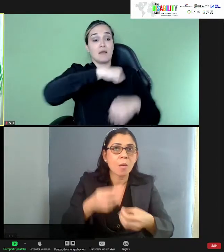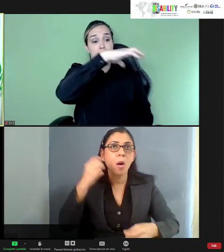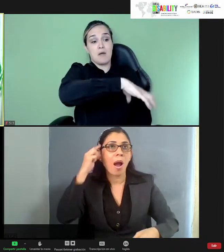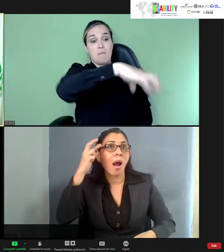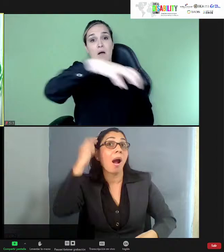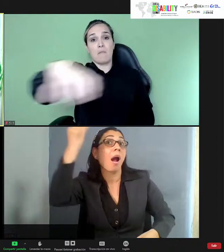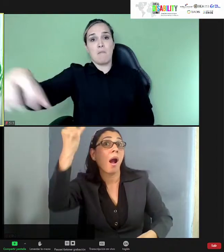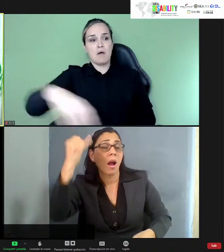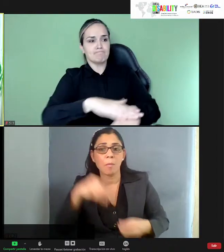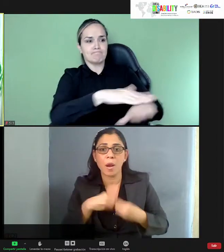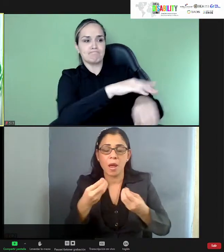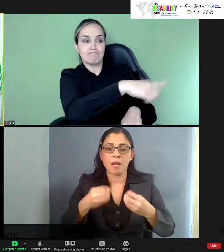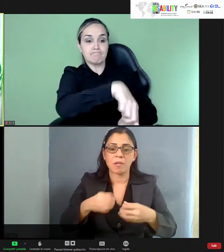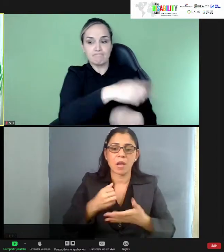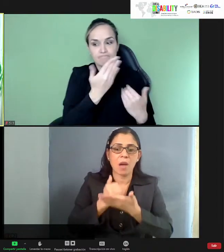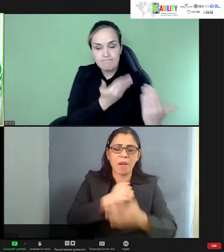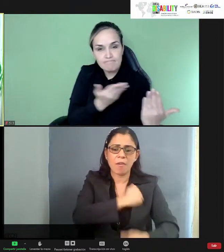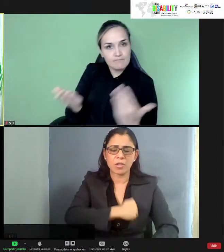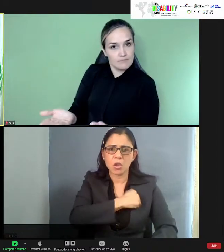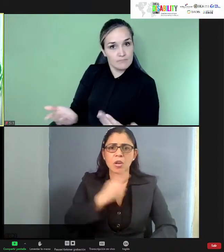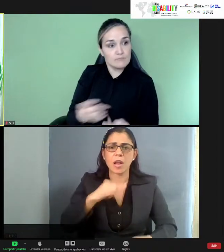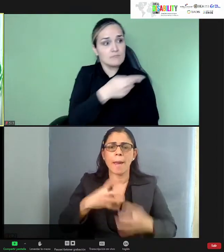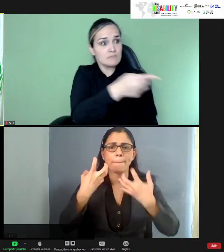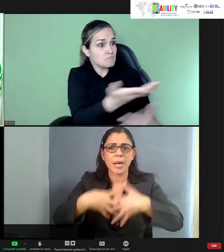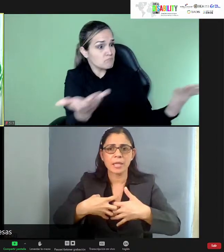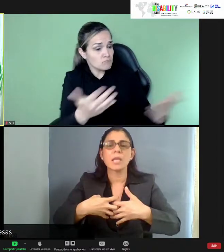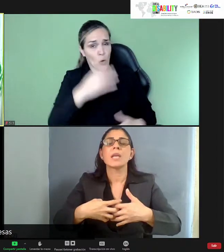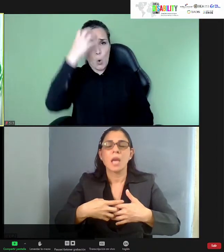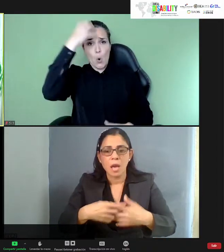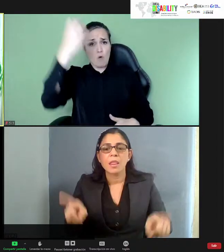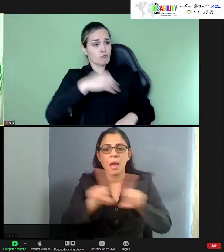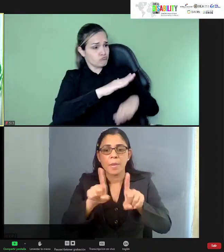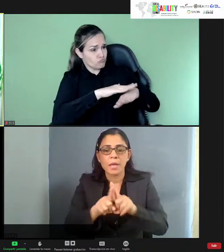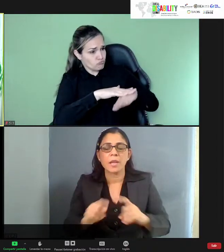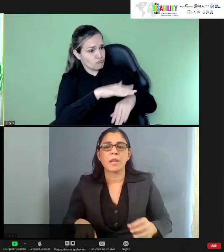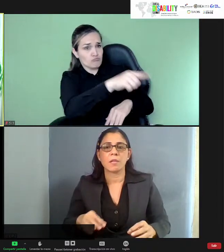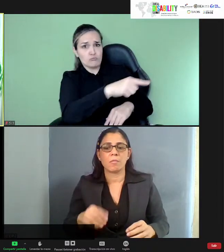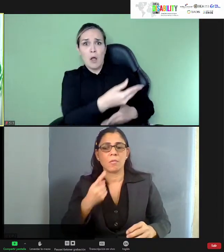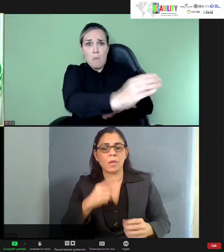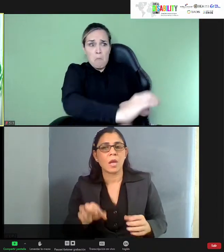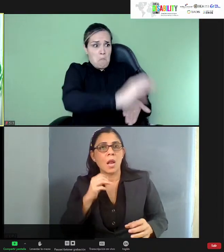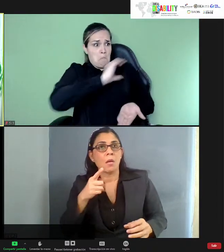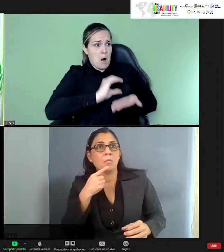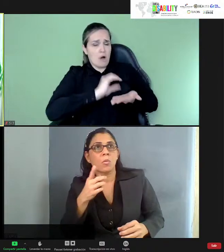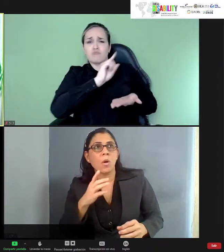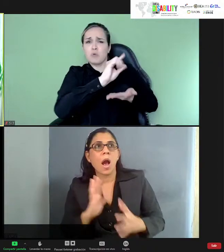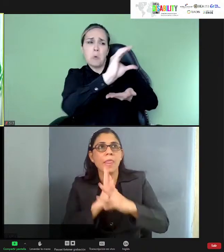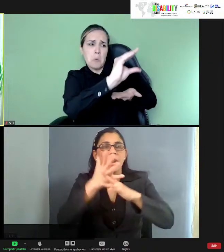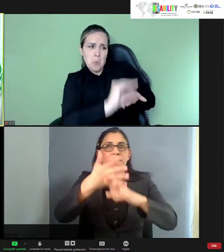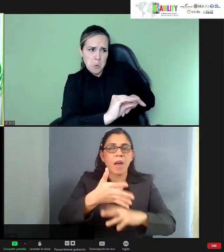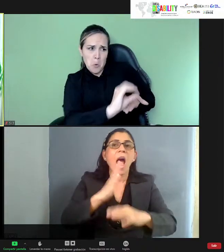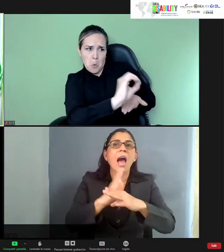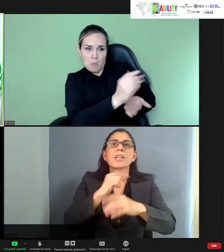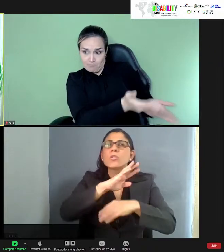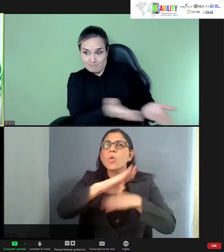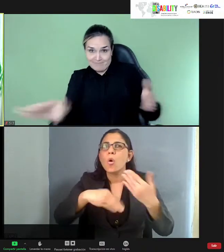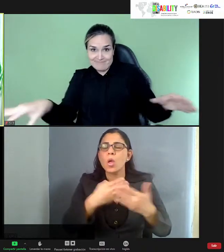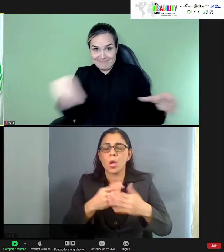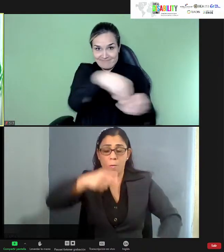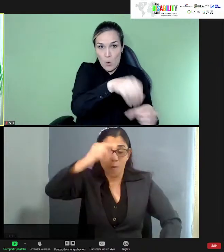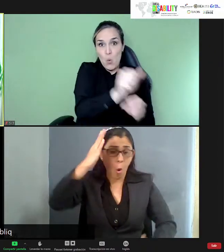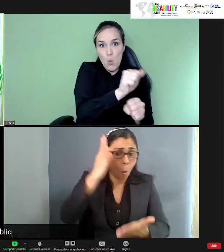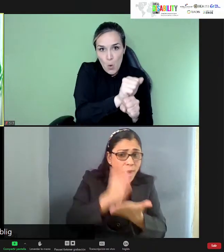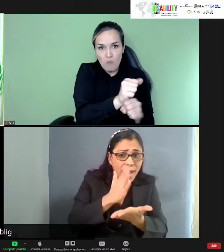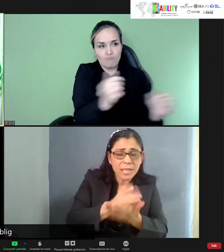through incentives for companies promoting this hiring and so through